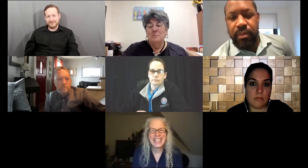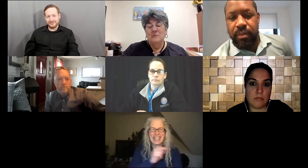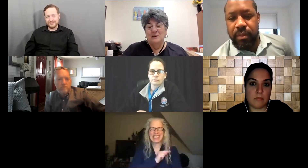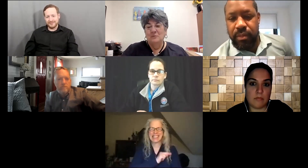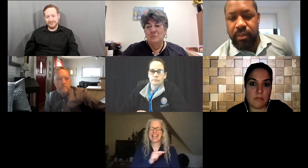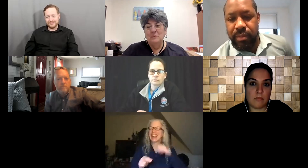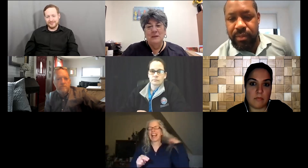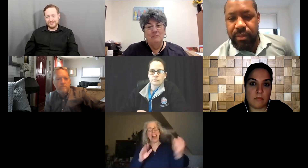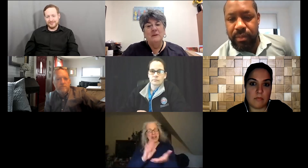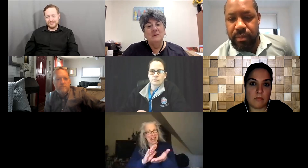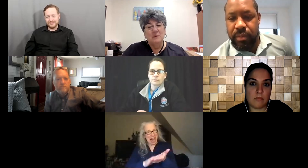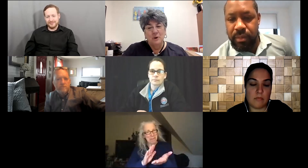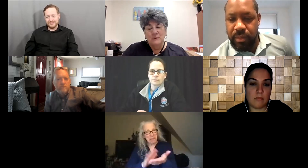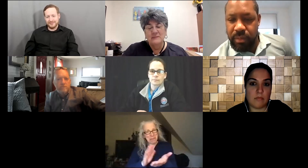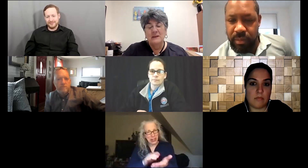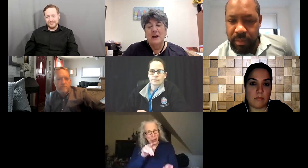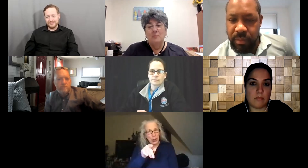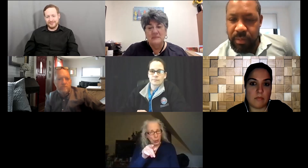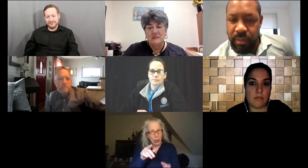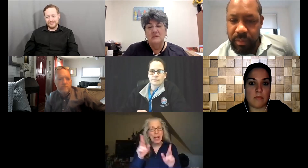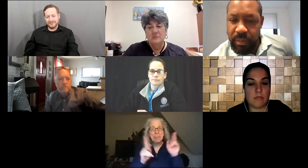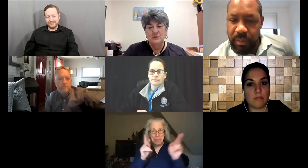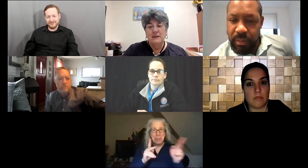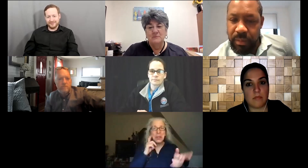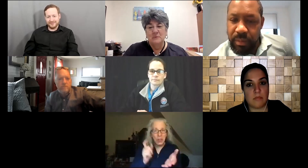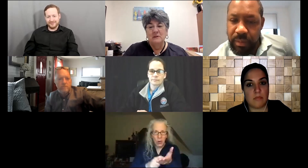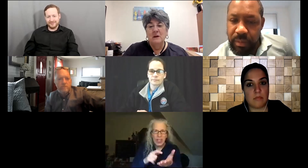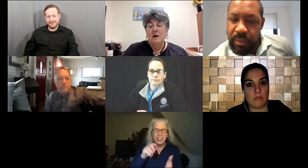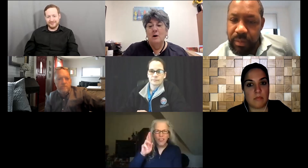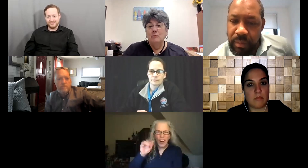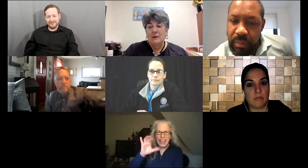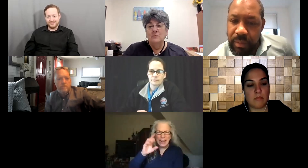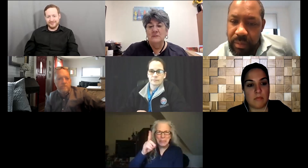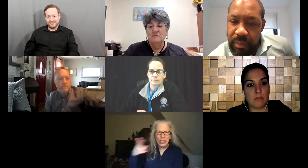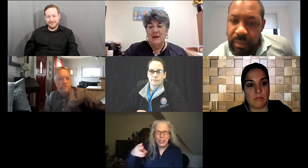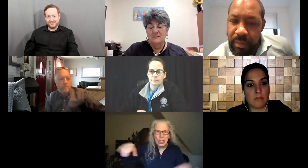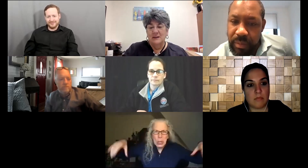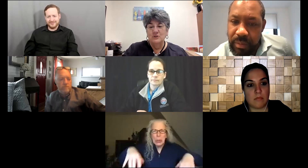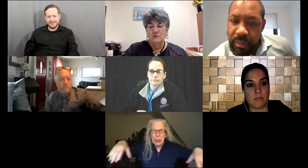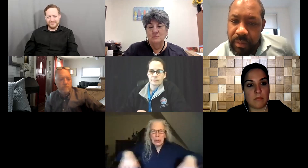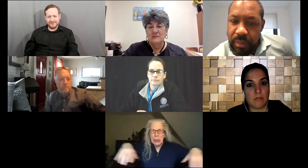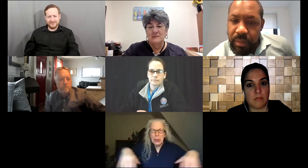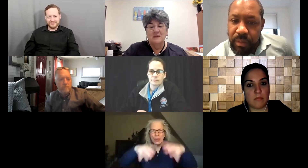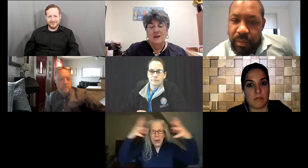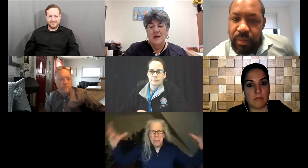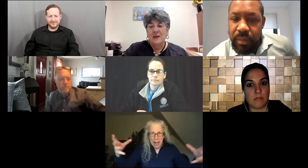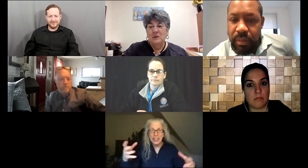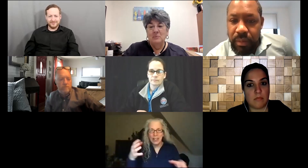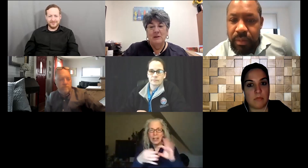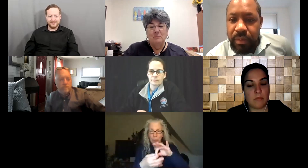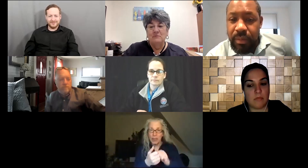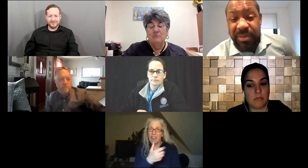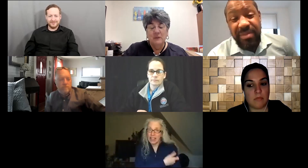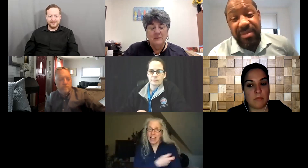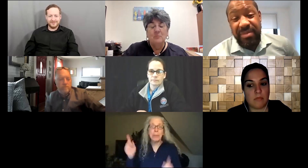to compliment you. People have really been noticing how busy the commission has been around this vaccination business. And